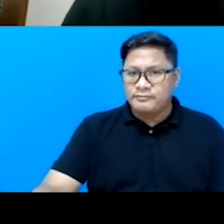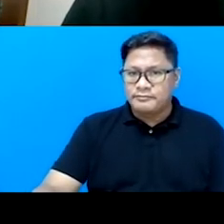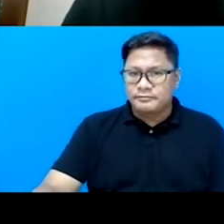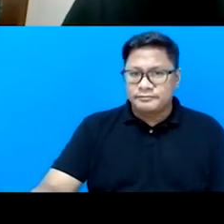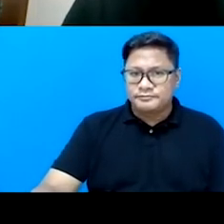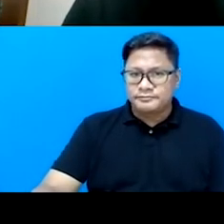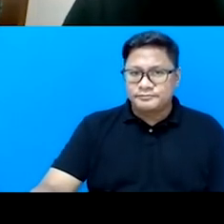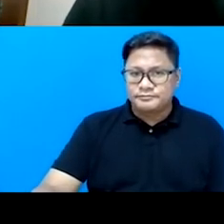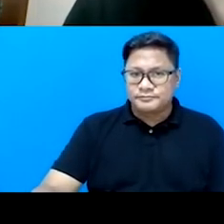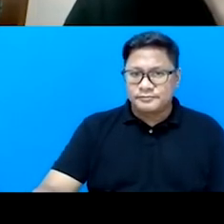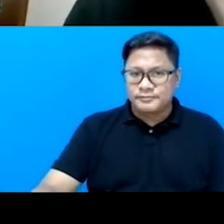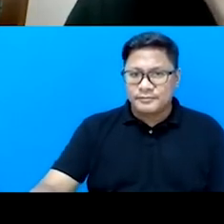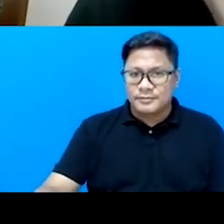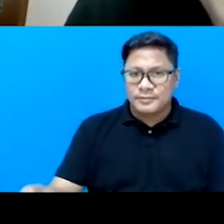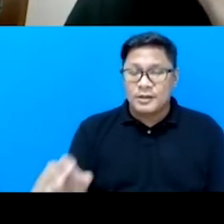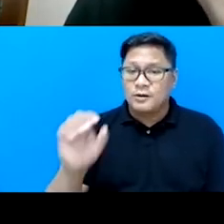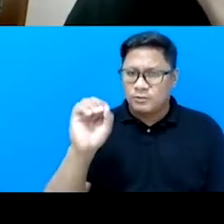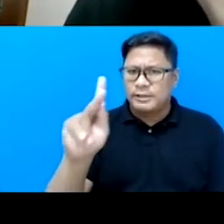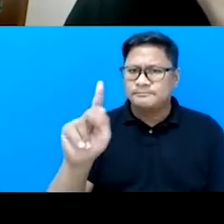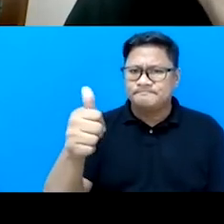Okay. Okay.